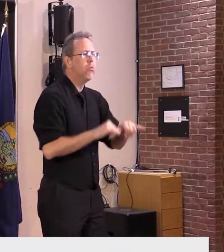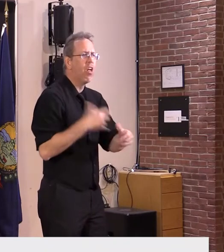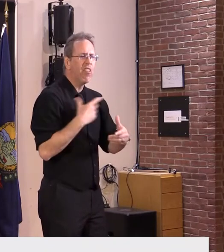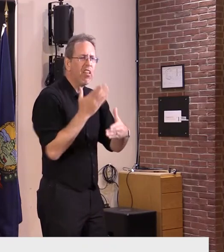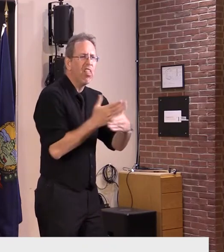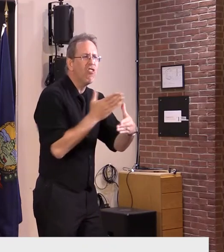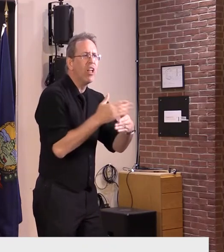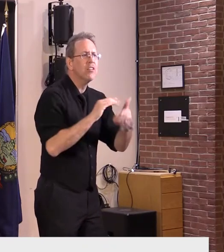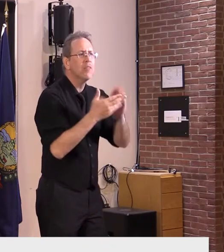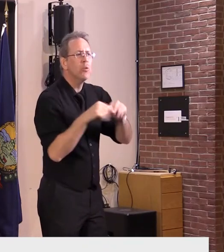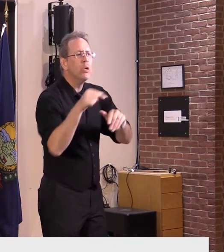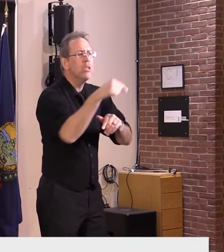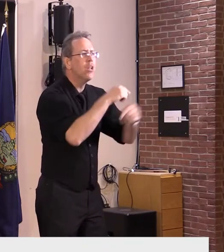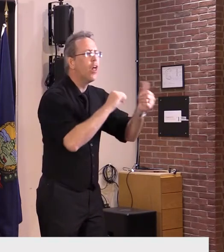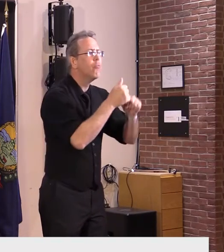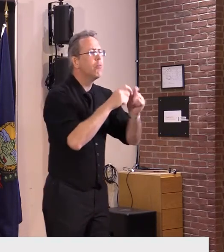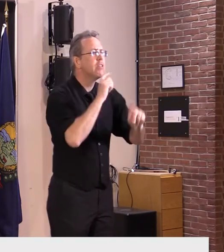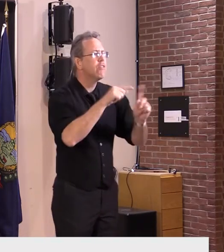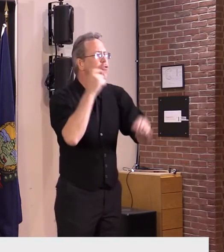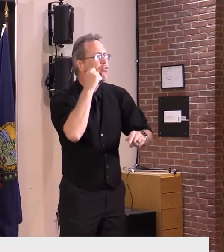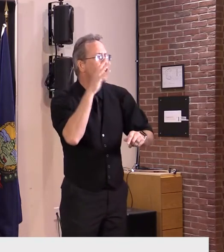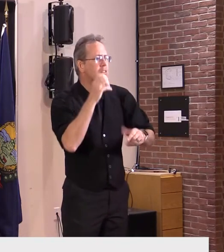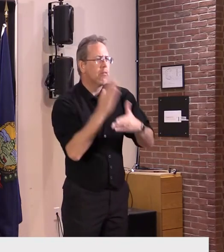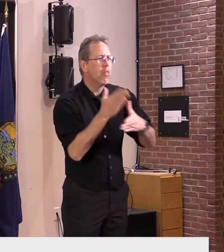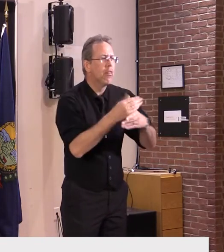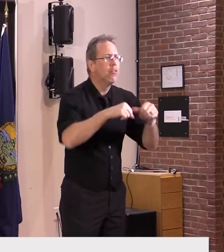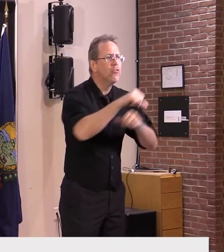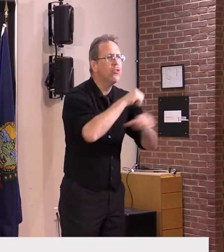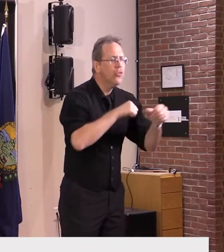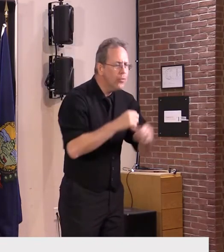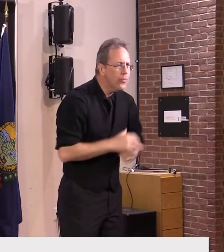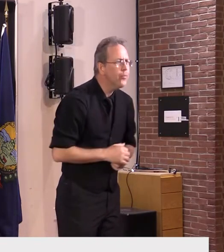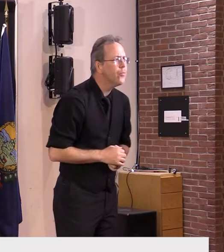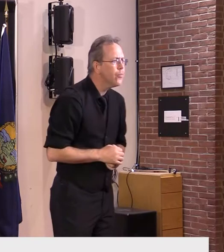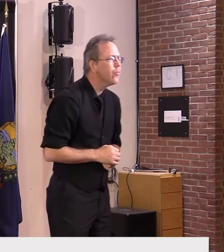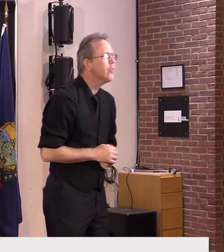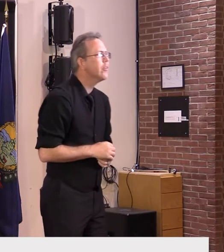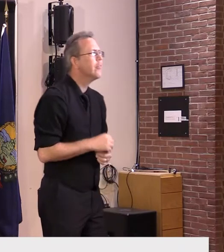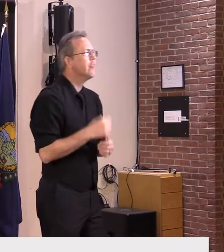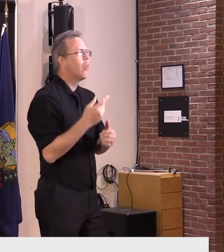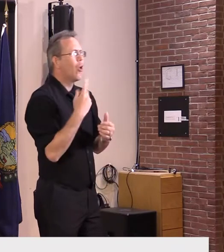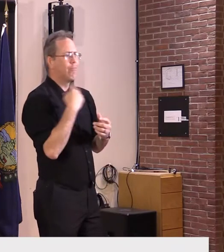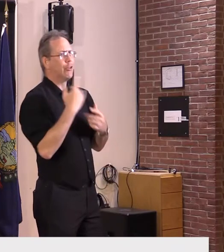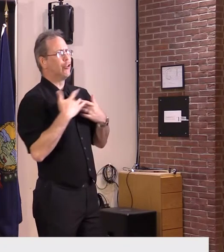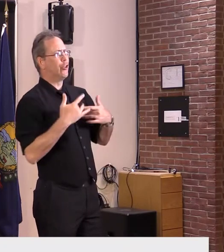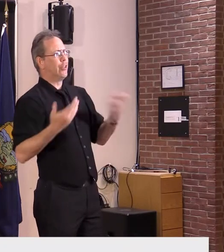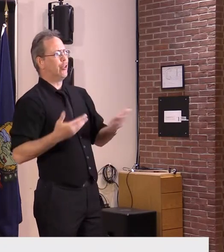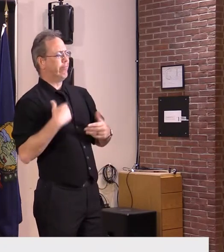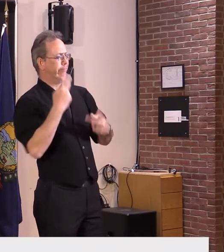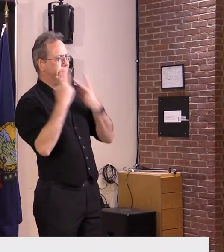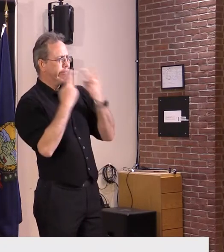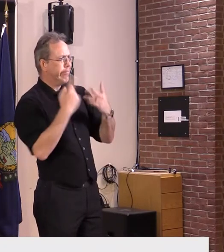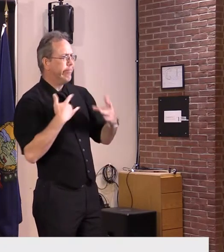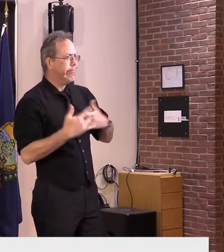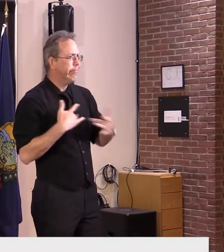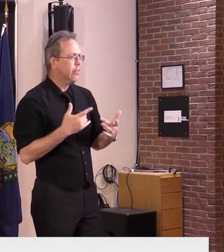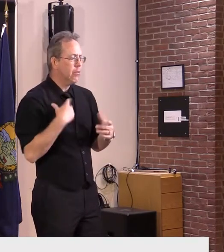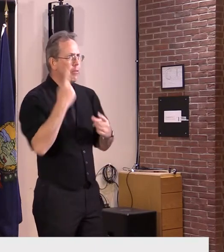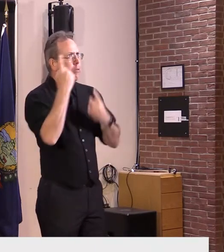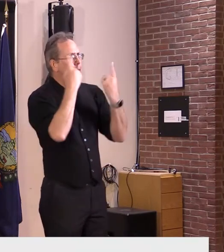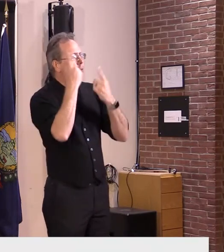eye, but I'm still concerned. I'm always concerned. It's what keeps me up at night.